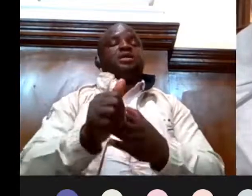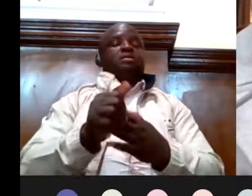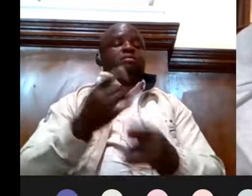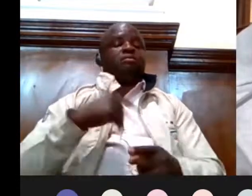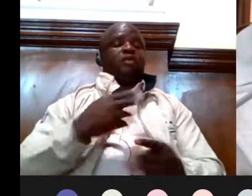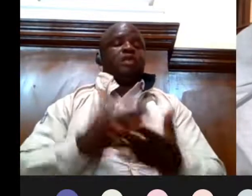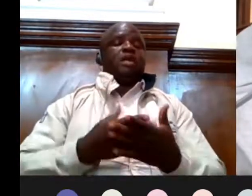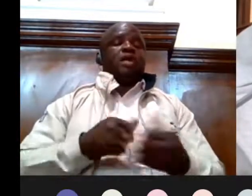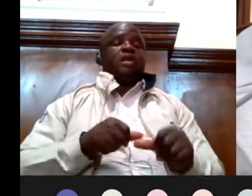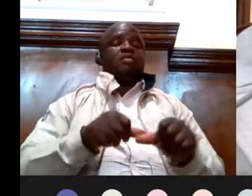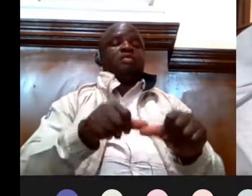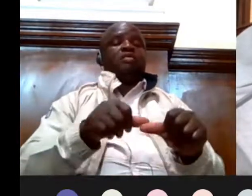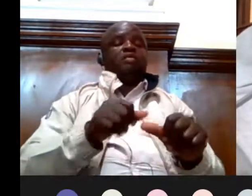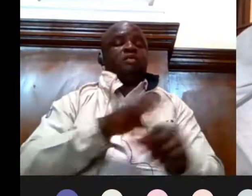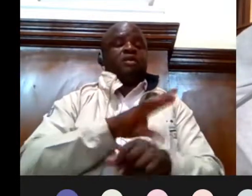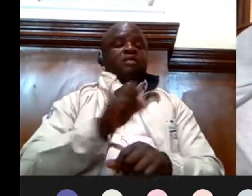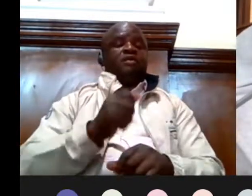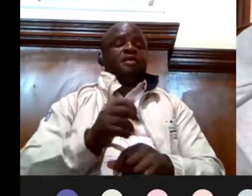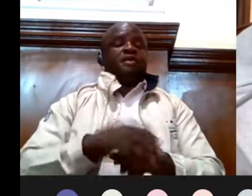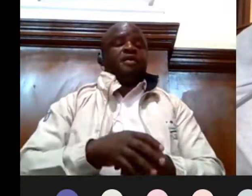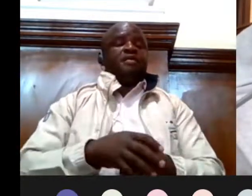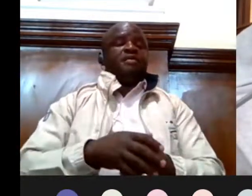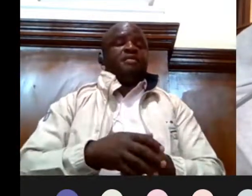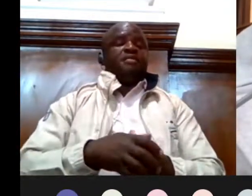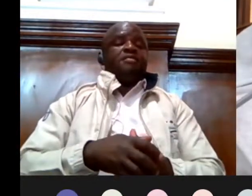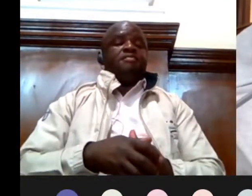as a country